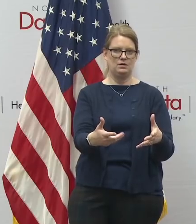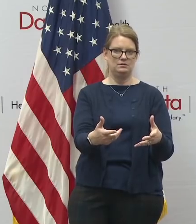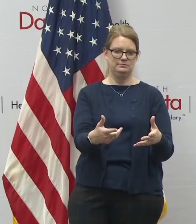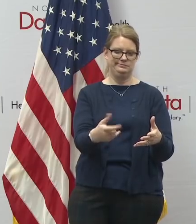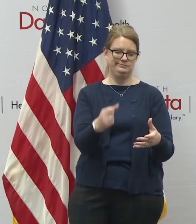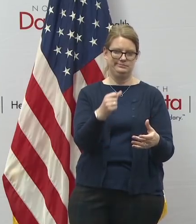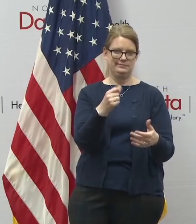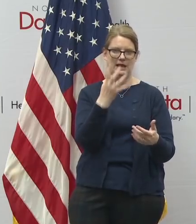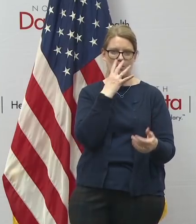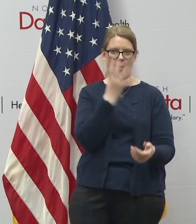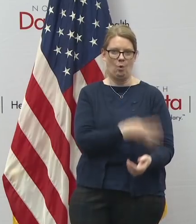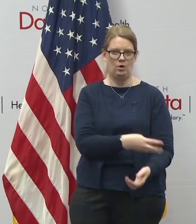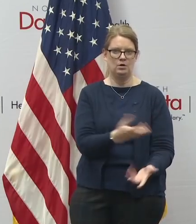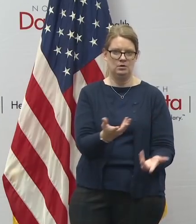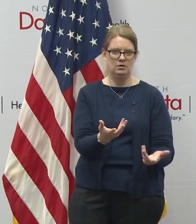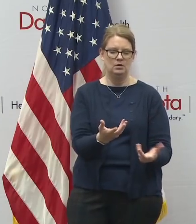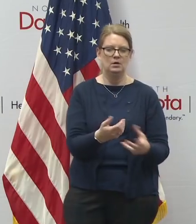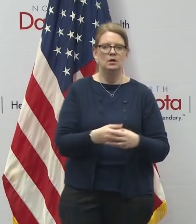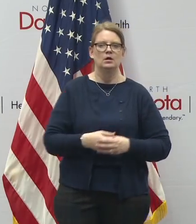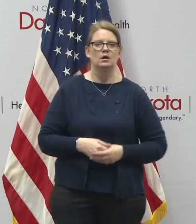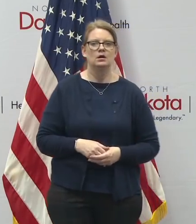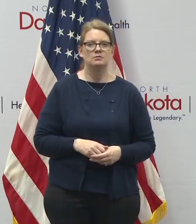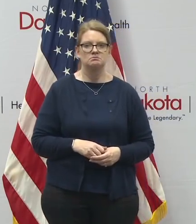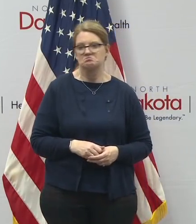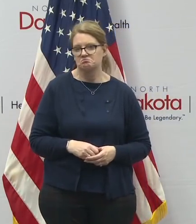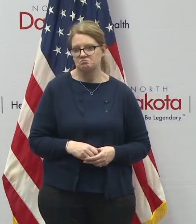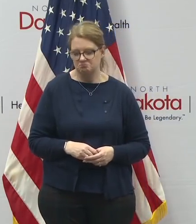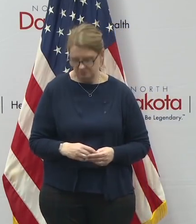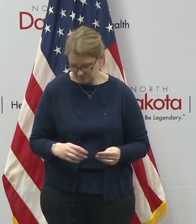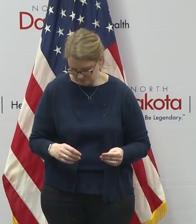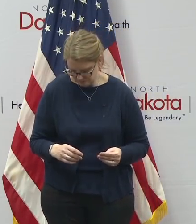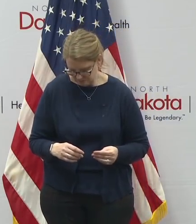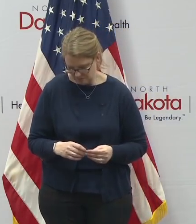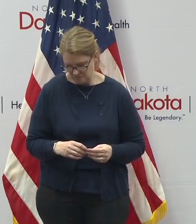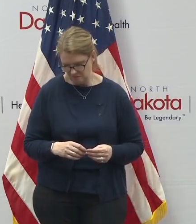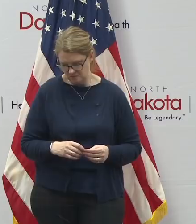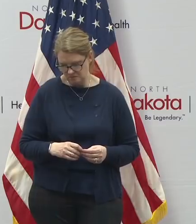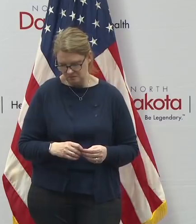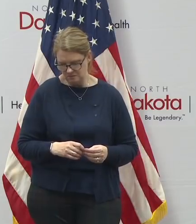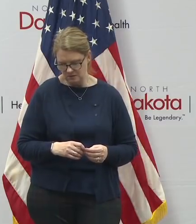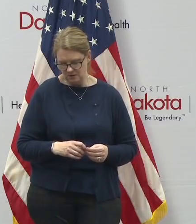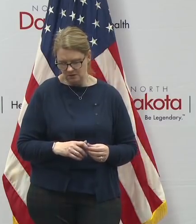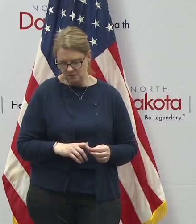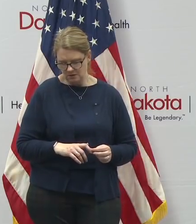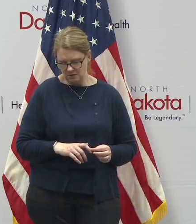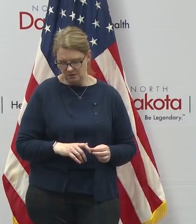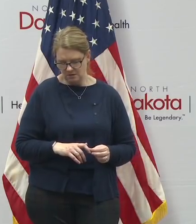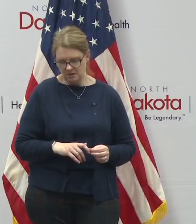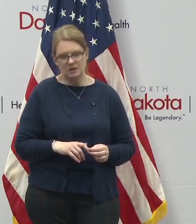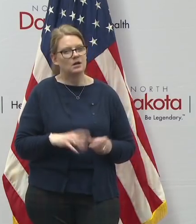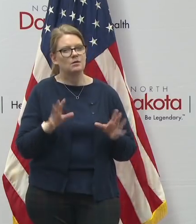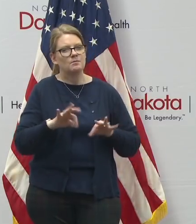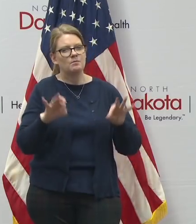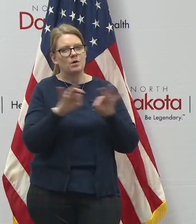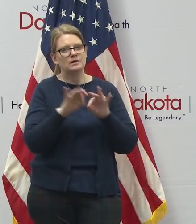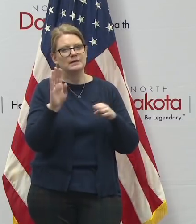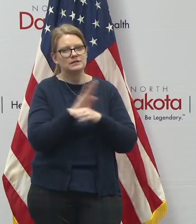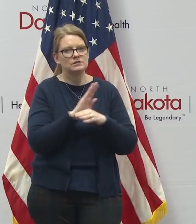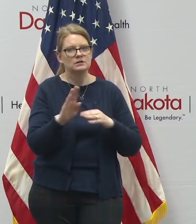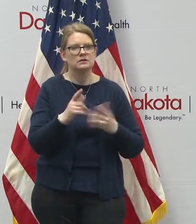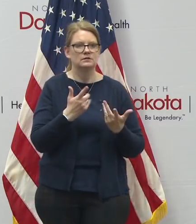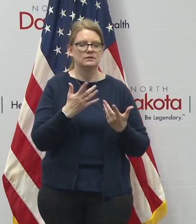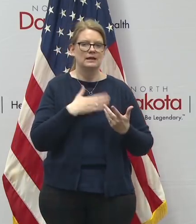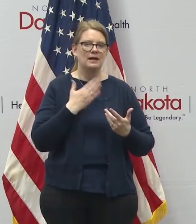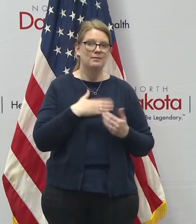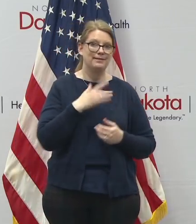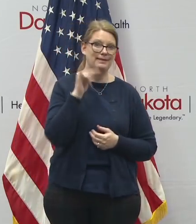and understanding that how critical industries are. It was great that airlines were covered. I